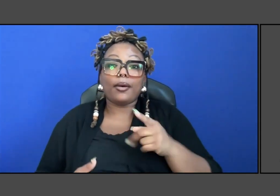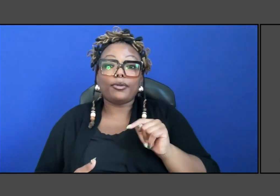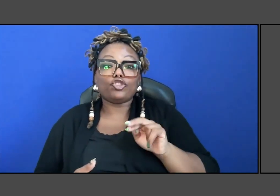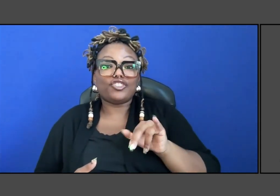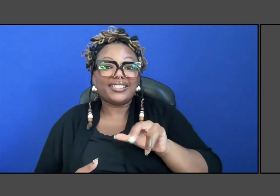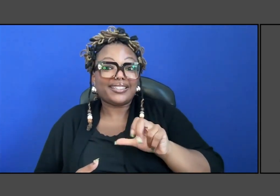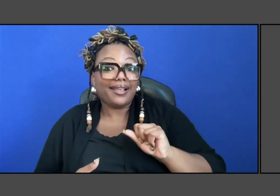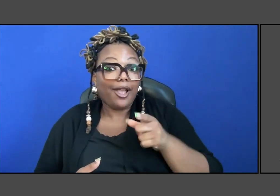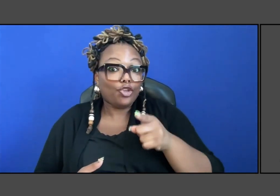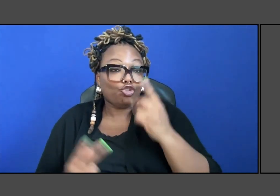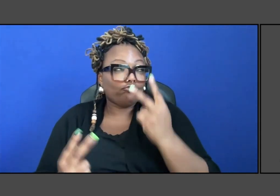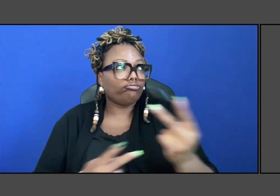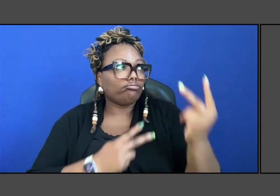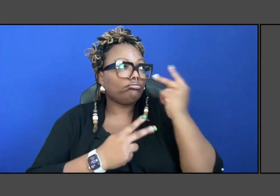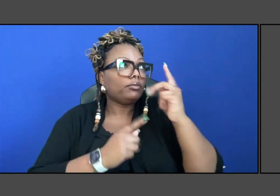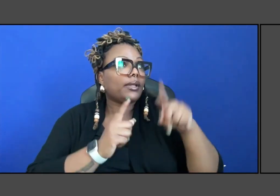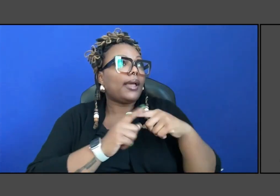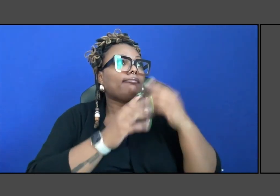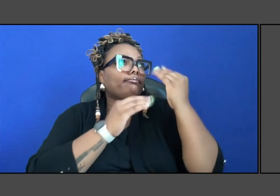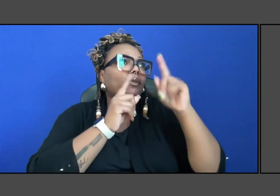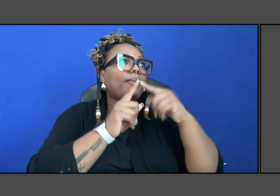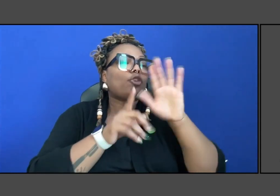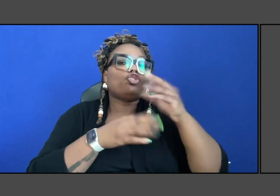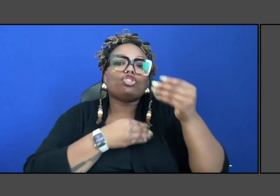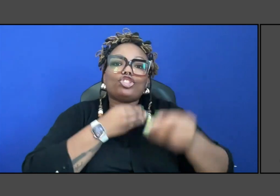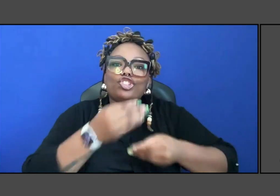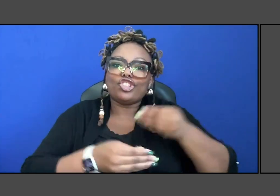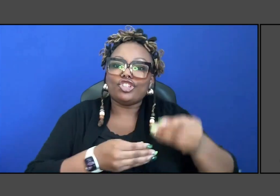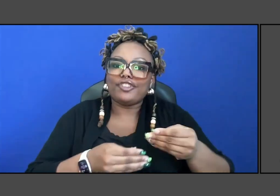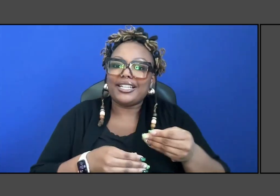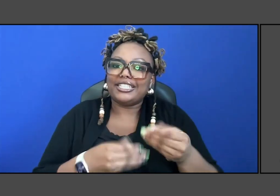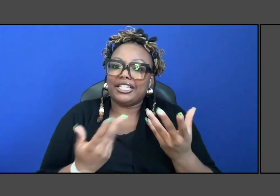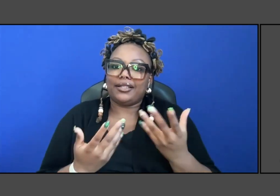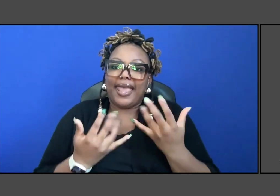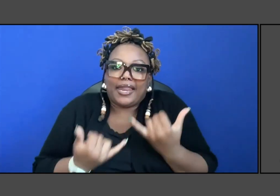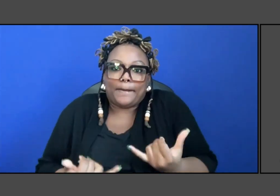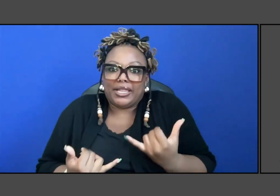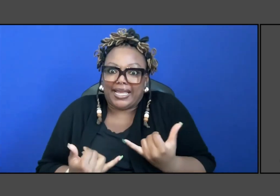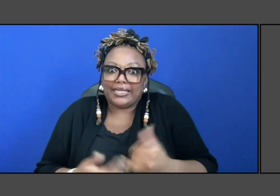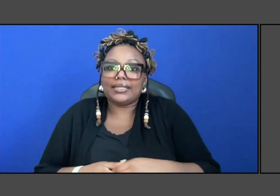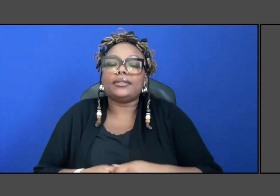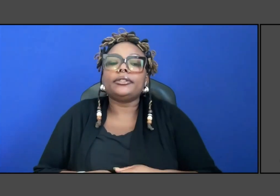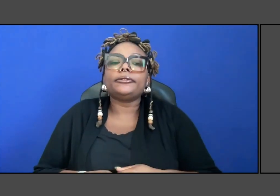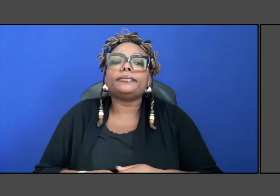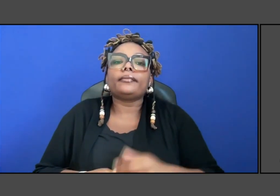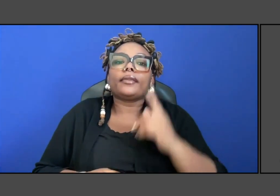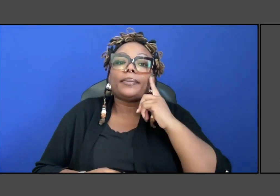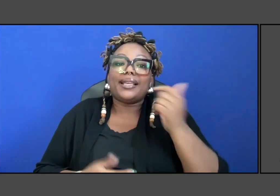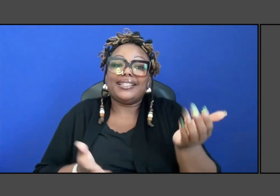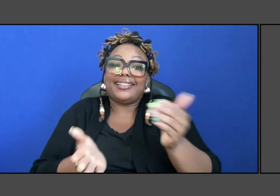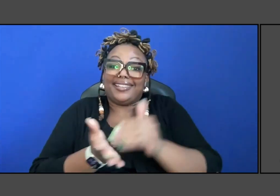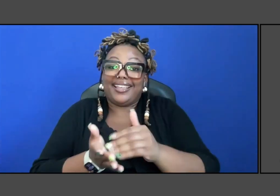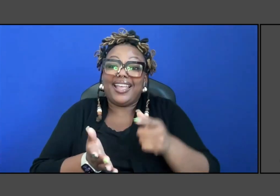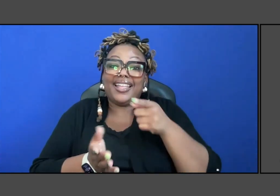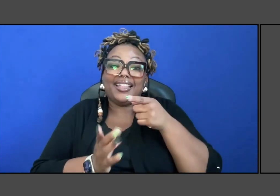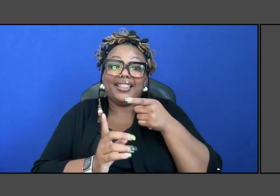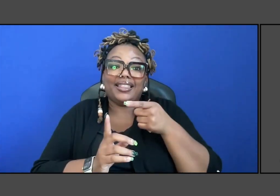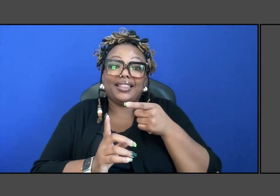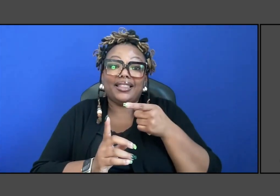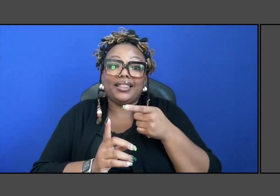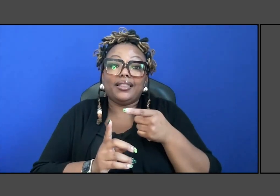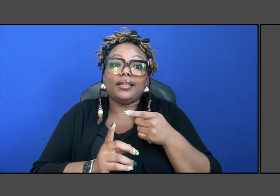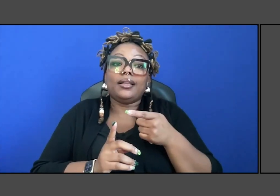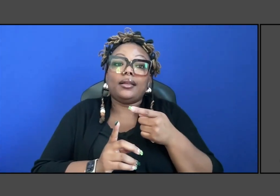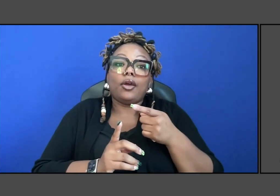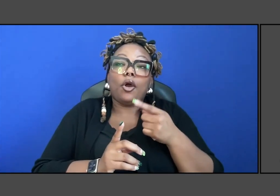your generation in place. Because again, what this is sort of taking me to, not a foregone conclusion,